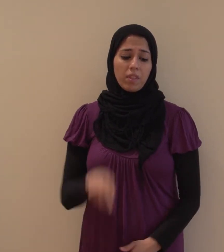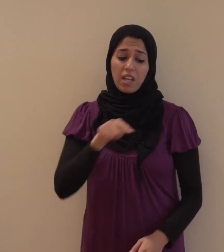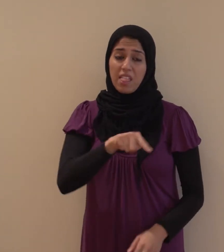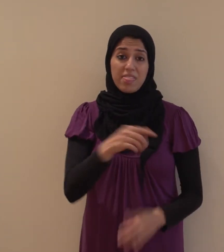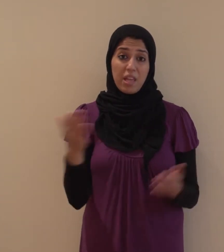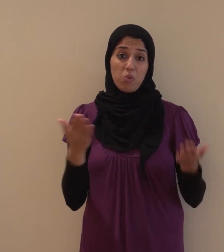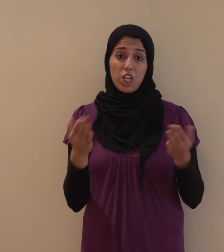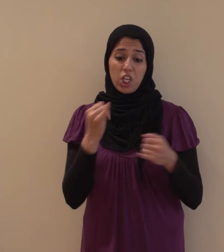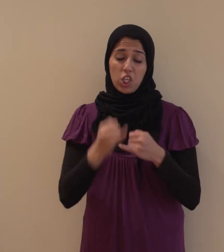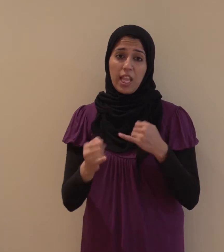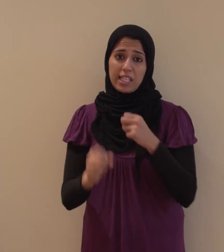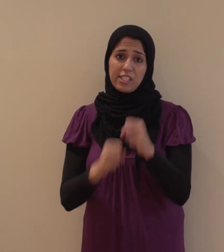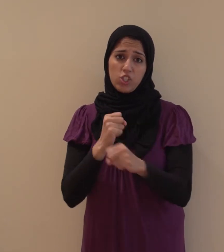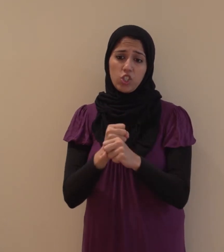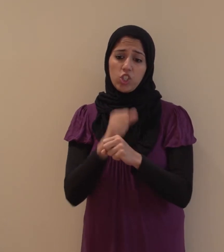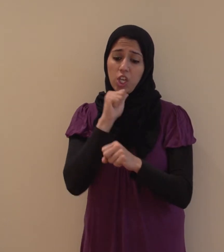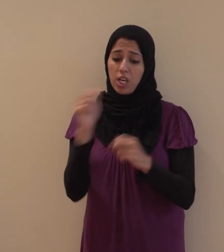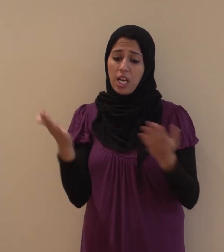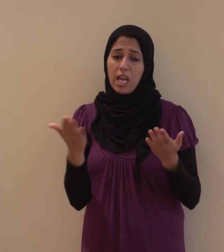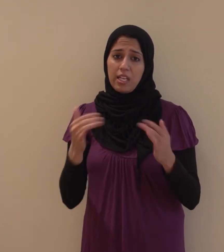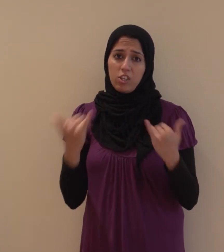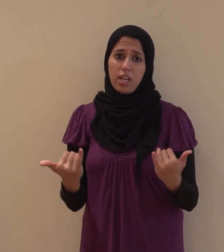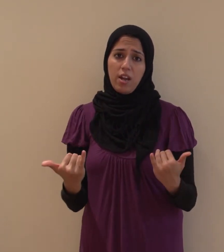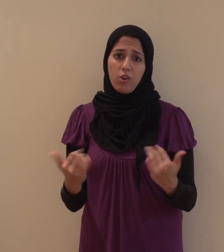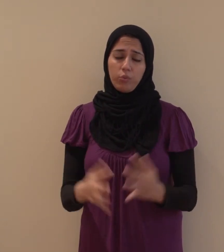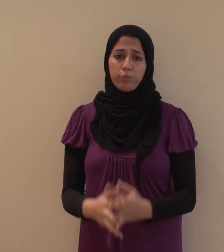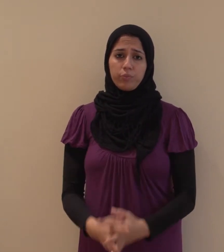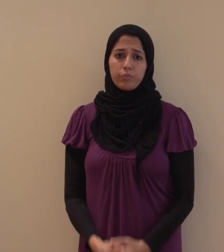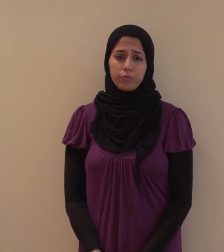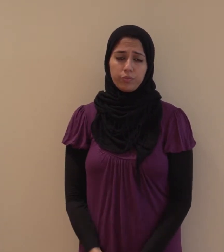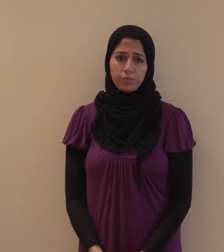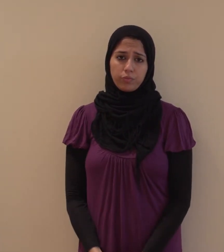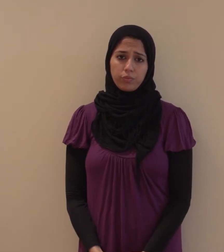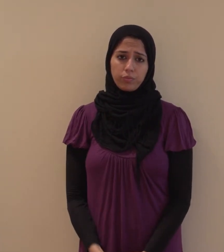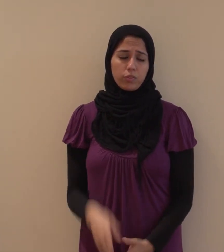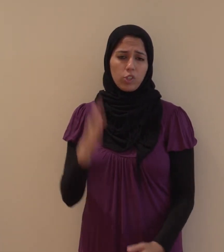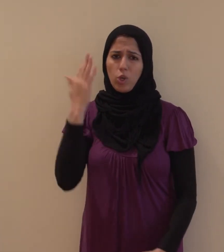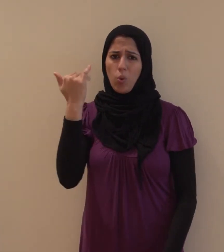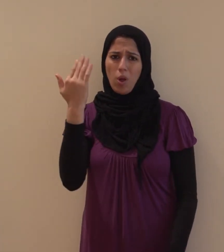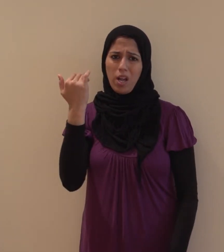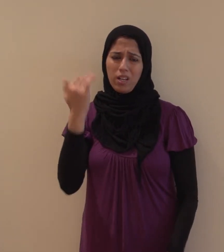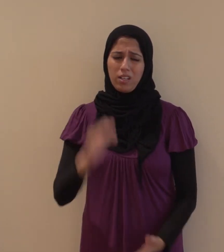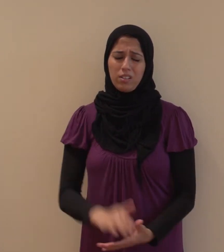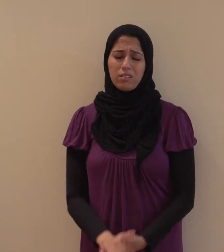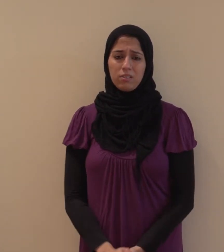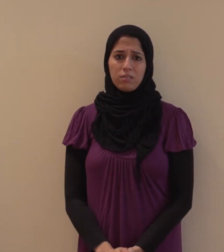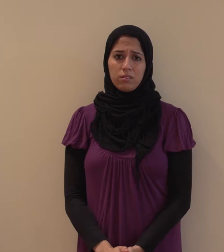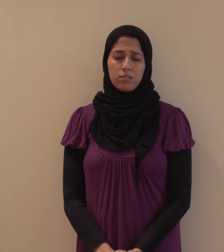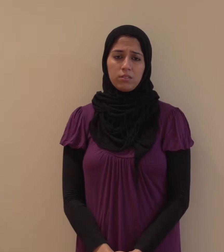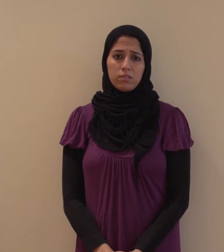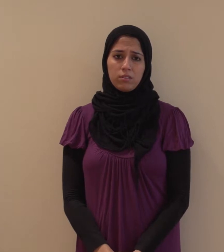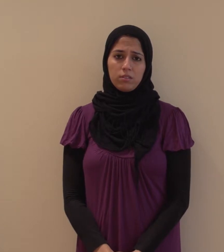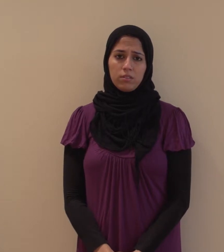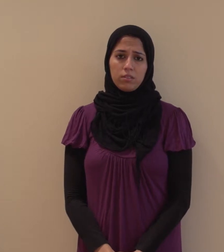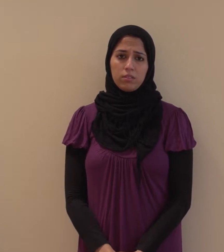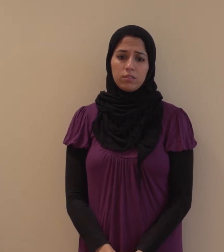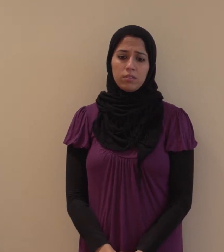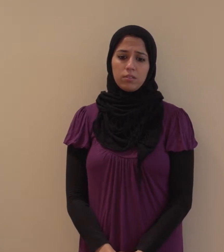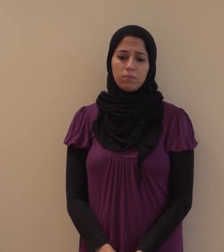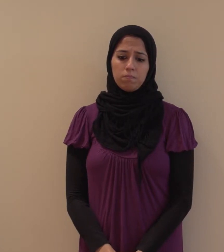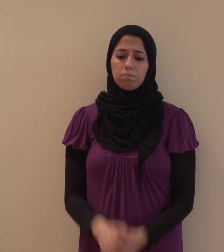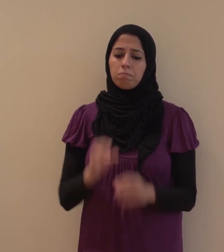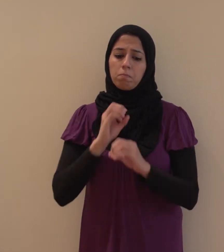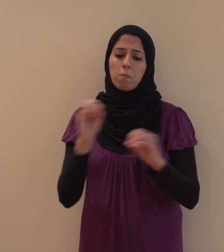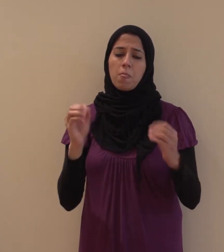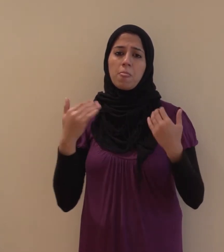them this year? The same thing is going to happen with all of us, my brothers and sisters. Maybe next year we won't get that